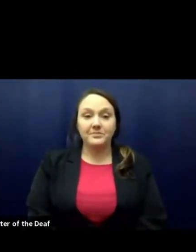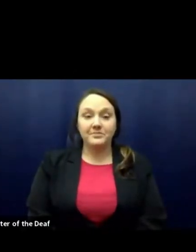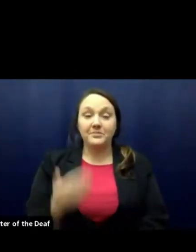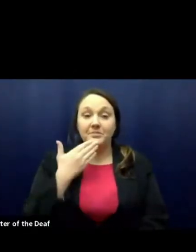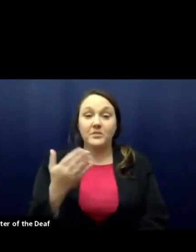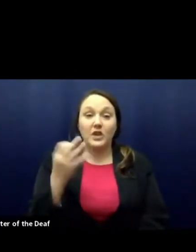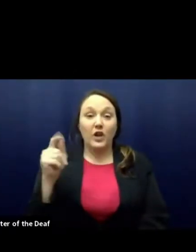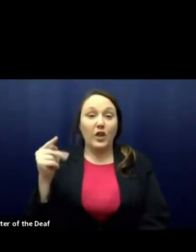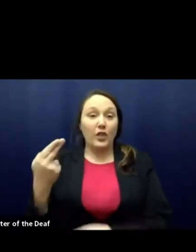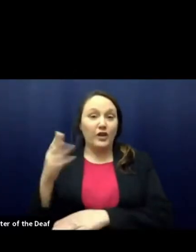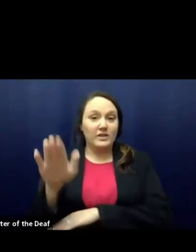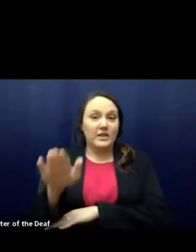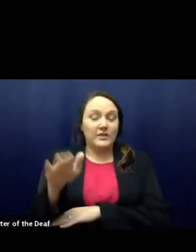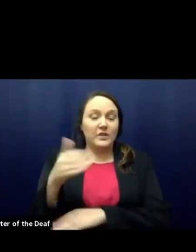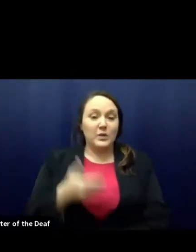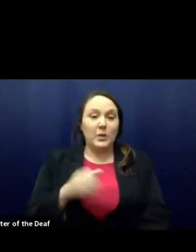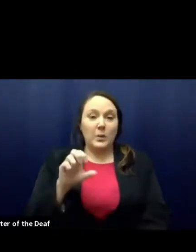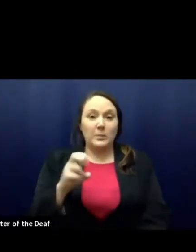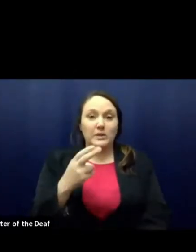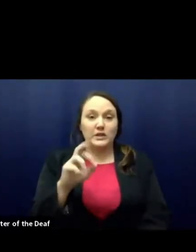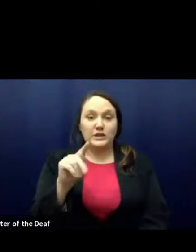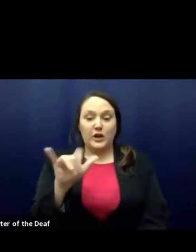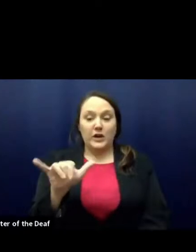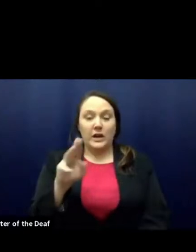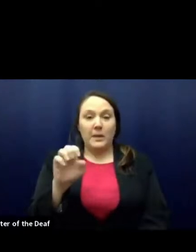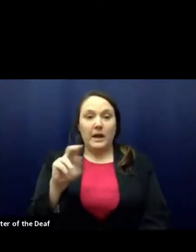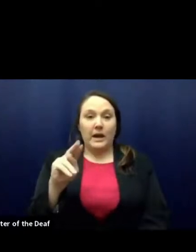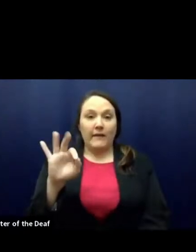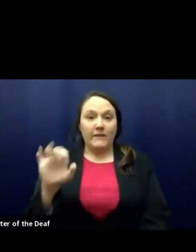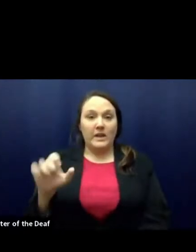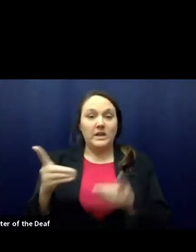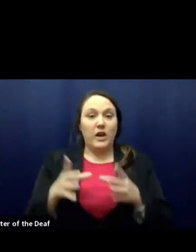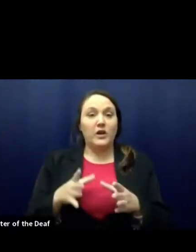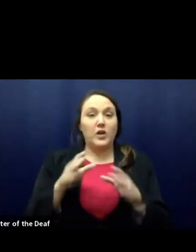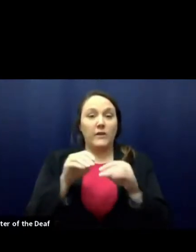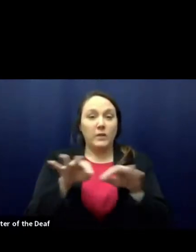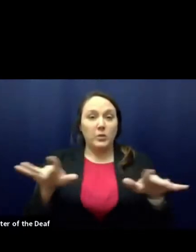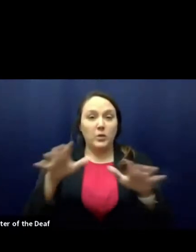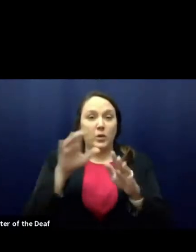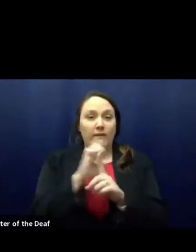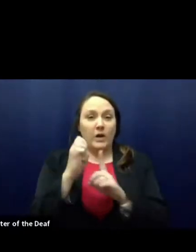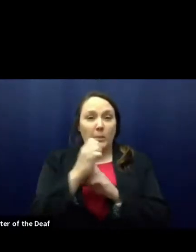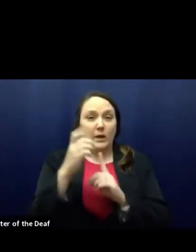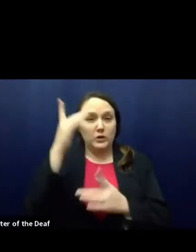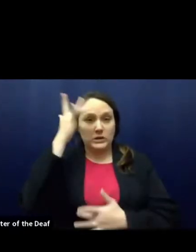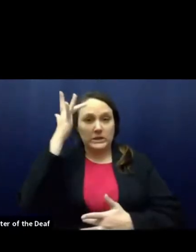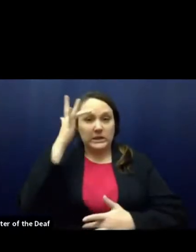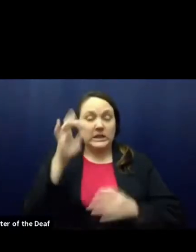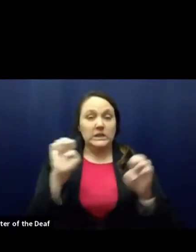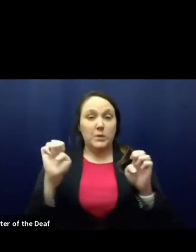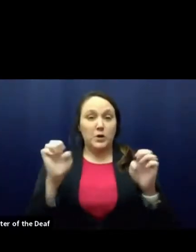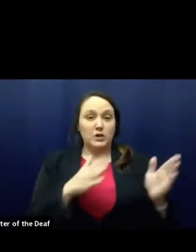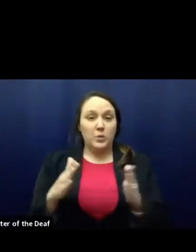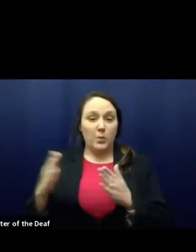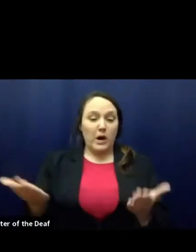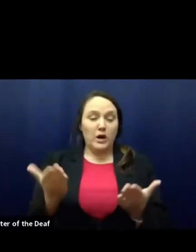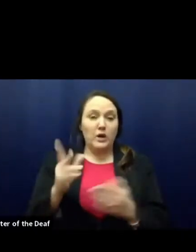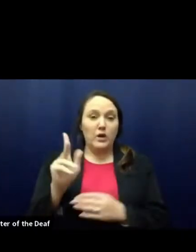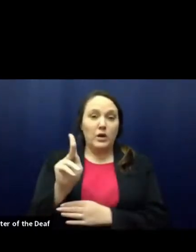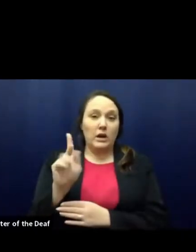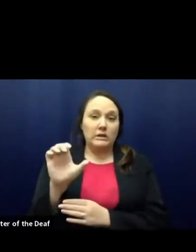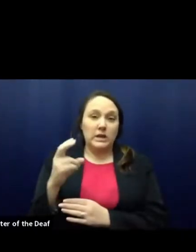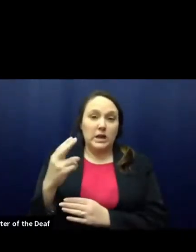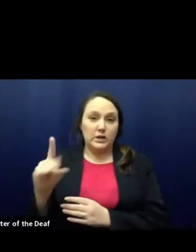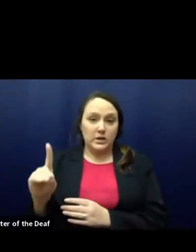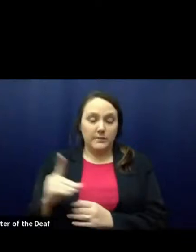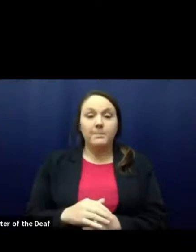Good Thursday afternoon. I'm Charity Menifee, Director of Communicable and Environmental Disease and Emergency Preparedness here at Knox County Health Department.